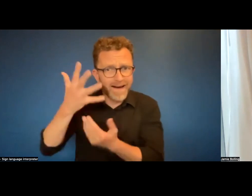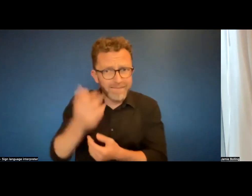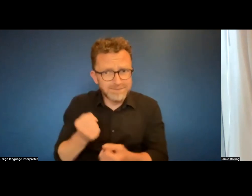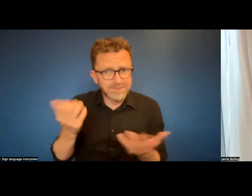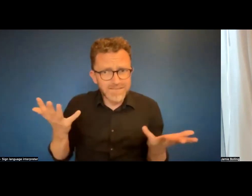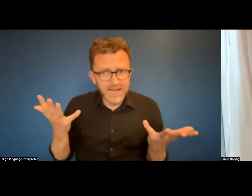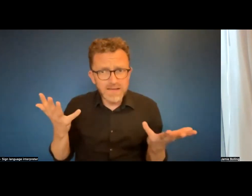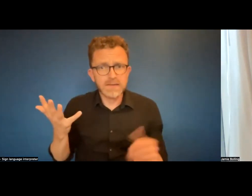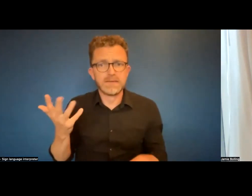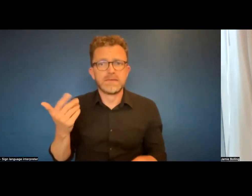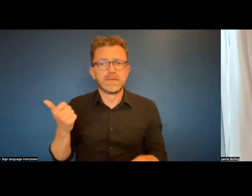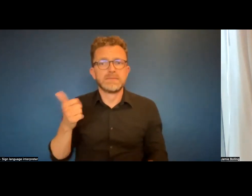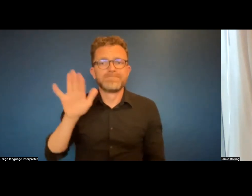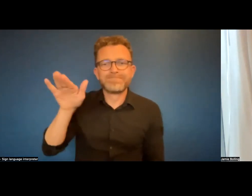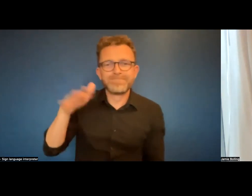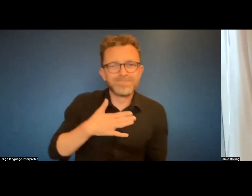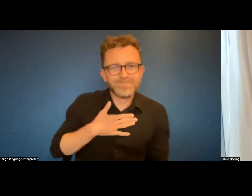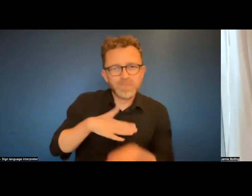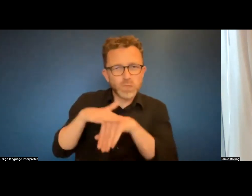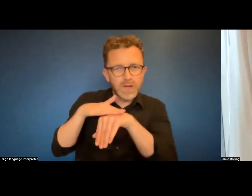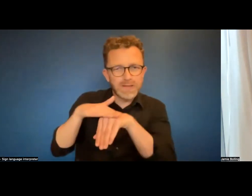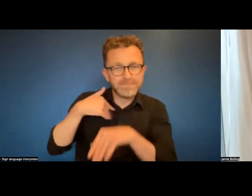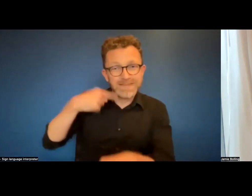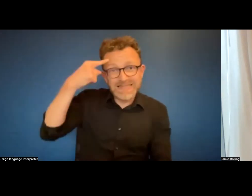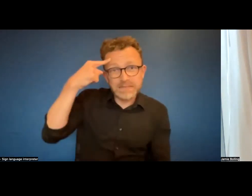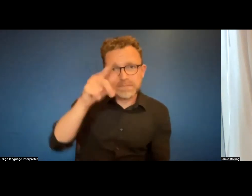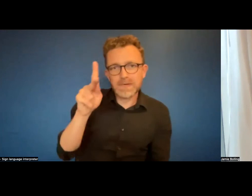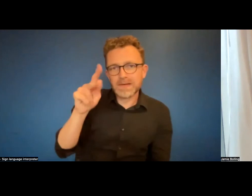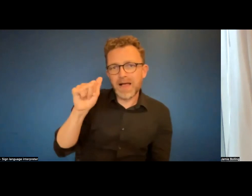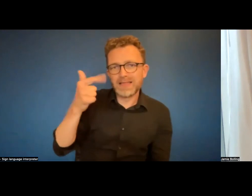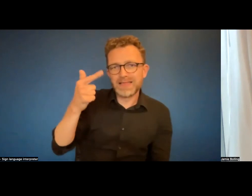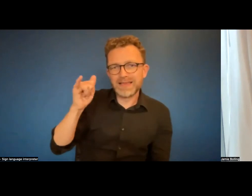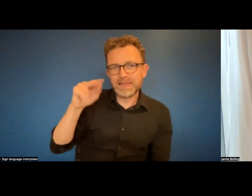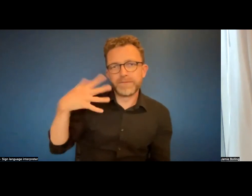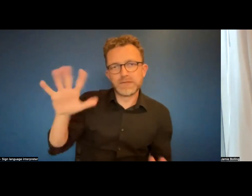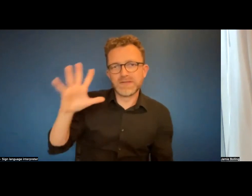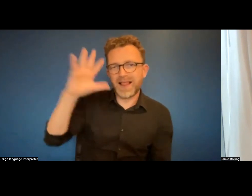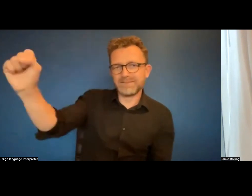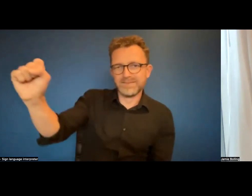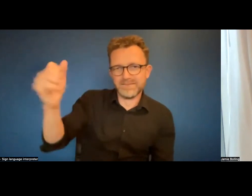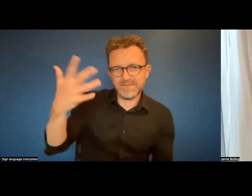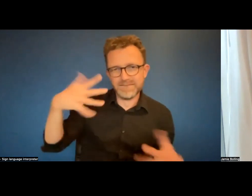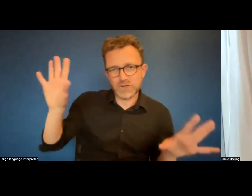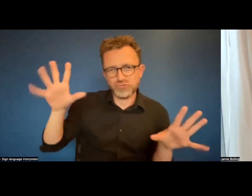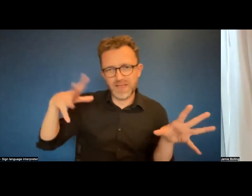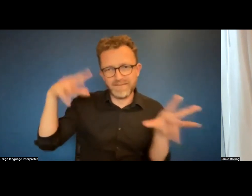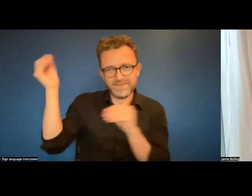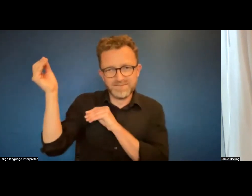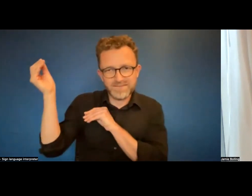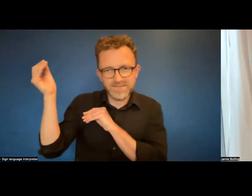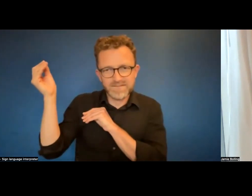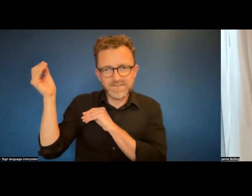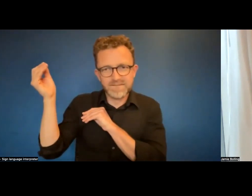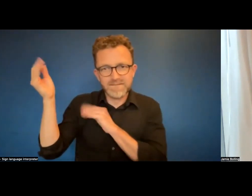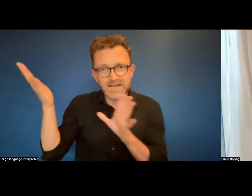that. Yeah. I'm pretty sure, Ines, am I wrong? Yes. Katrine sent a message that she had to leave. And maybe